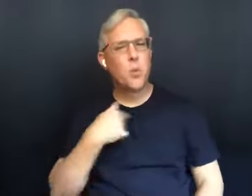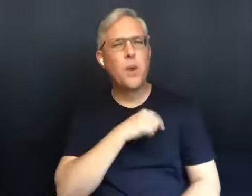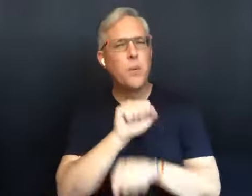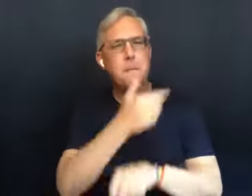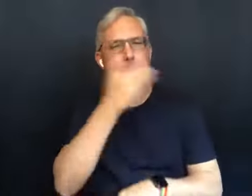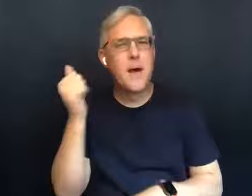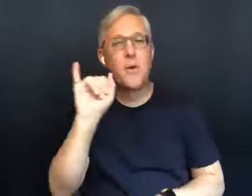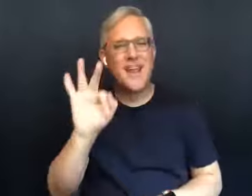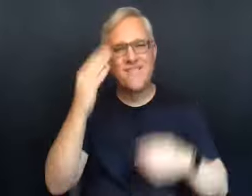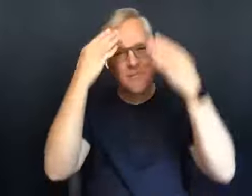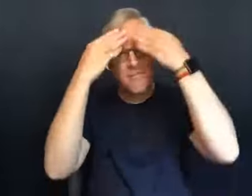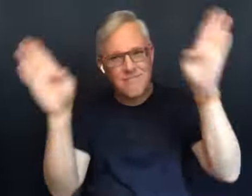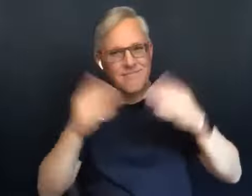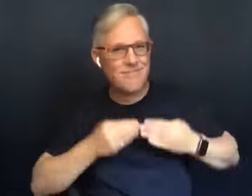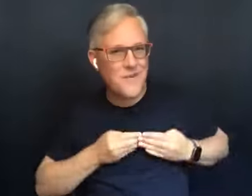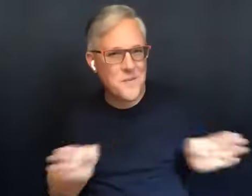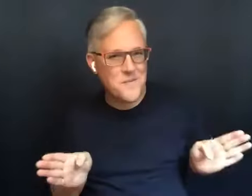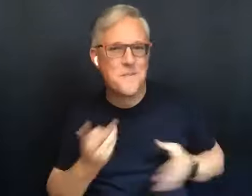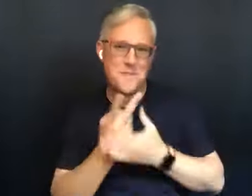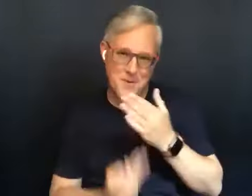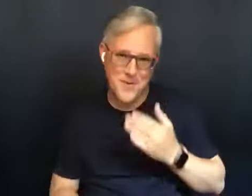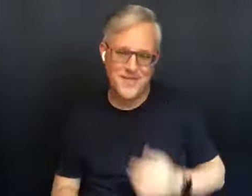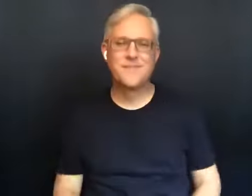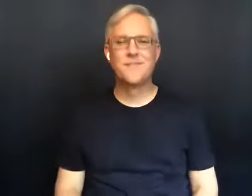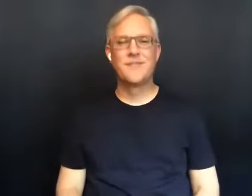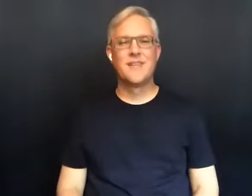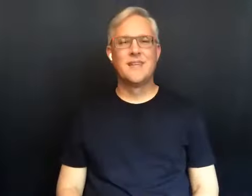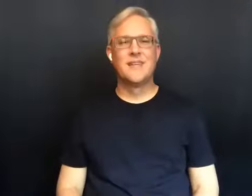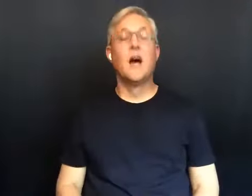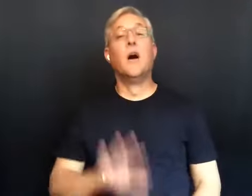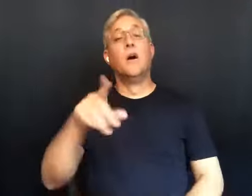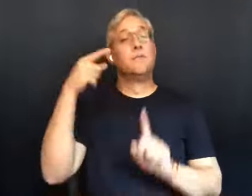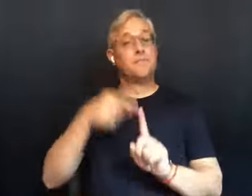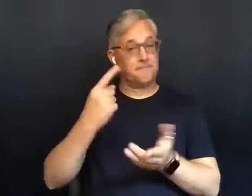think we work better together with an open mind and an open heart. So